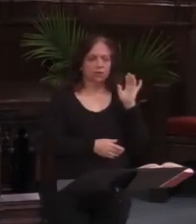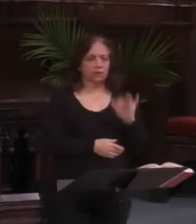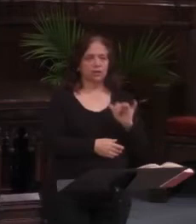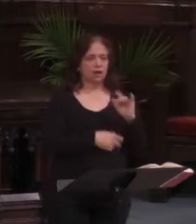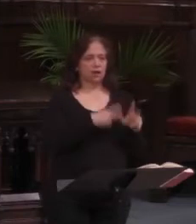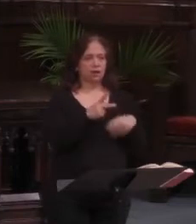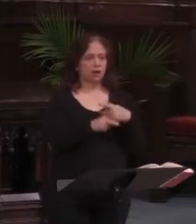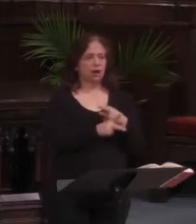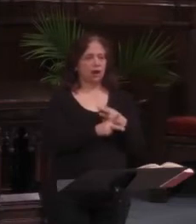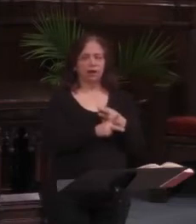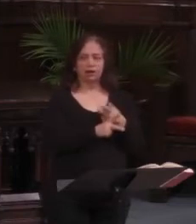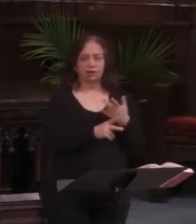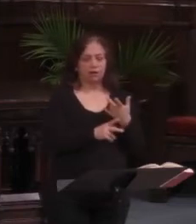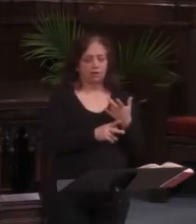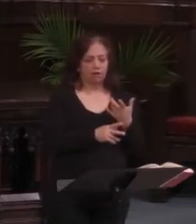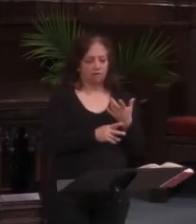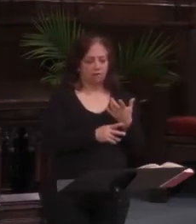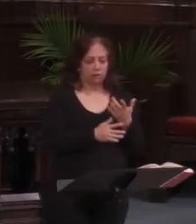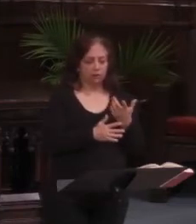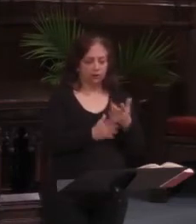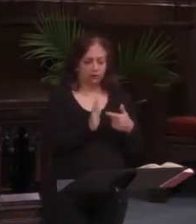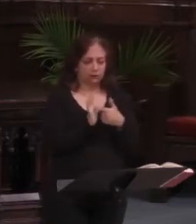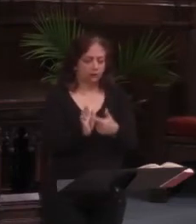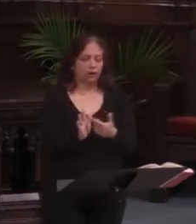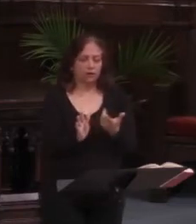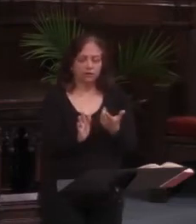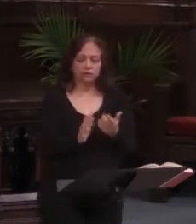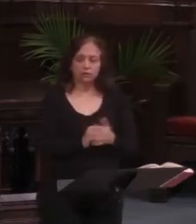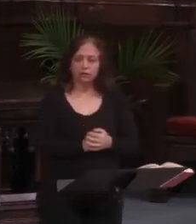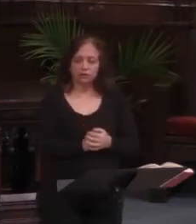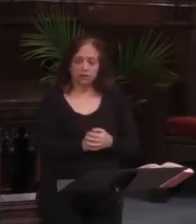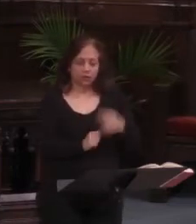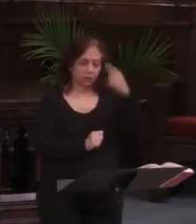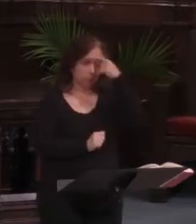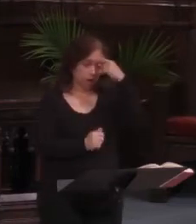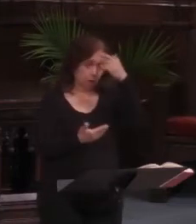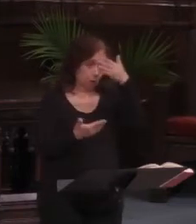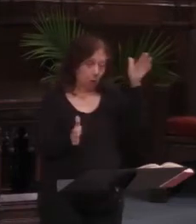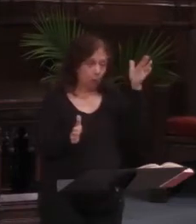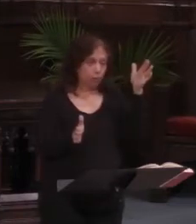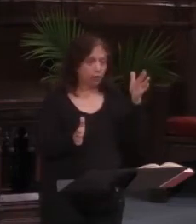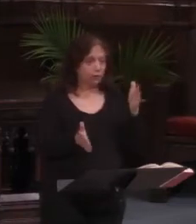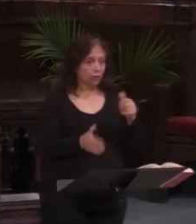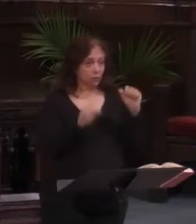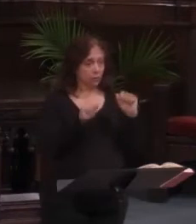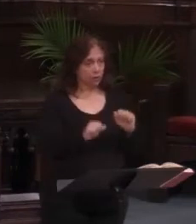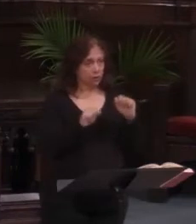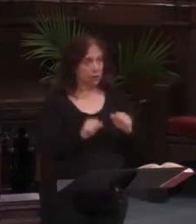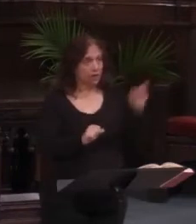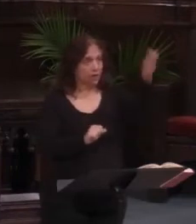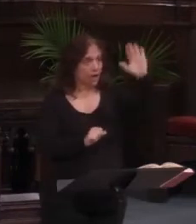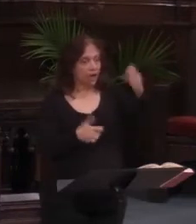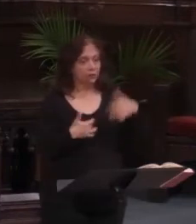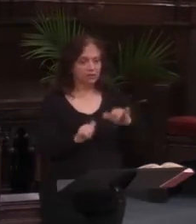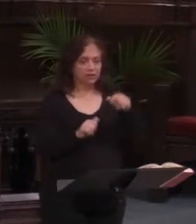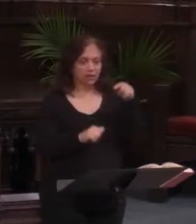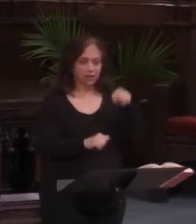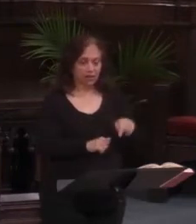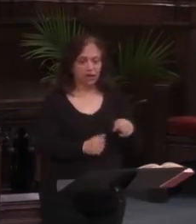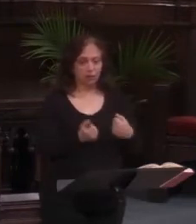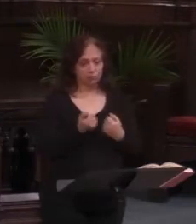divine had they done so. Their minds were open to the possibility that God was still present and